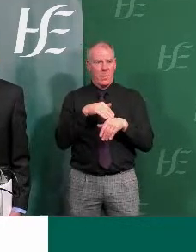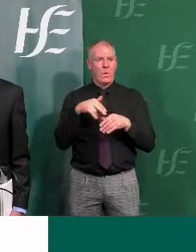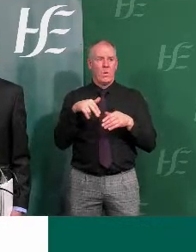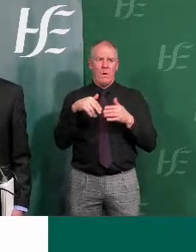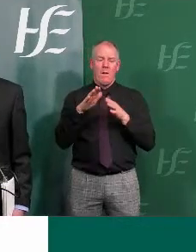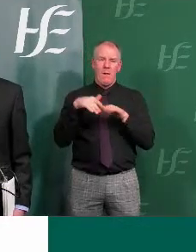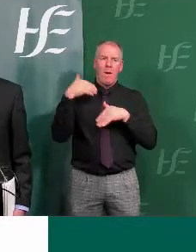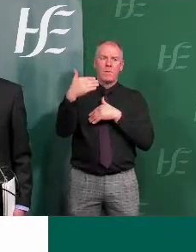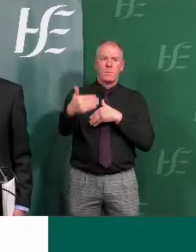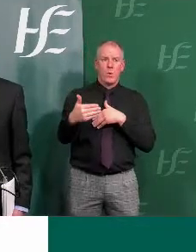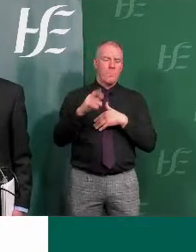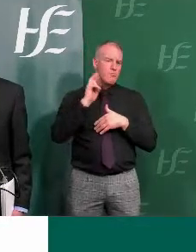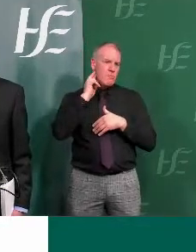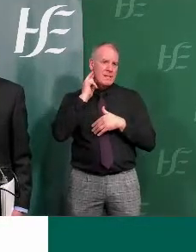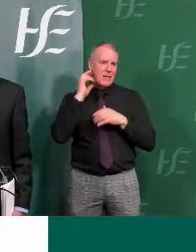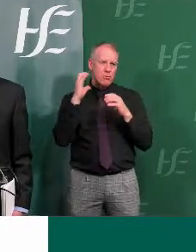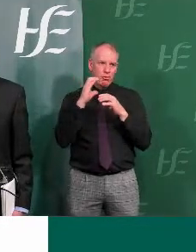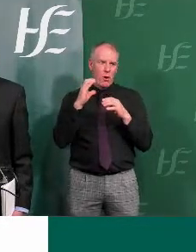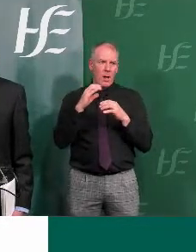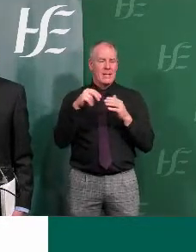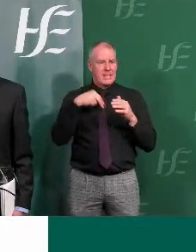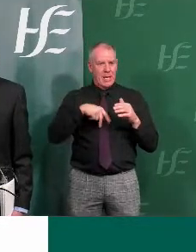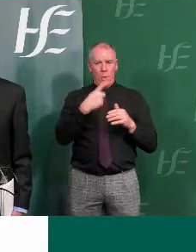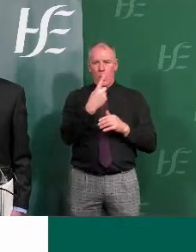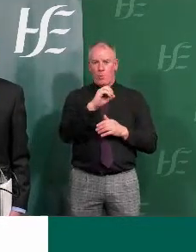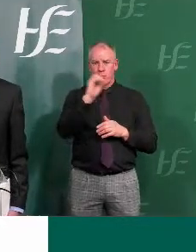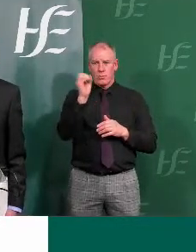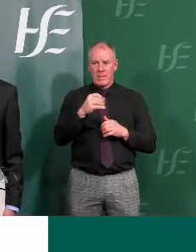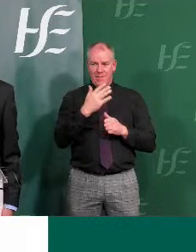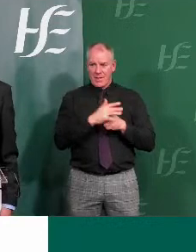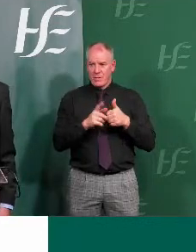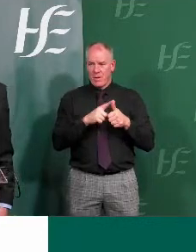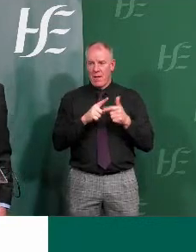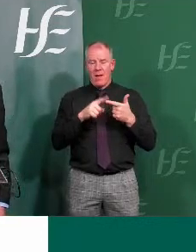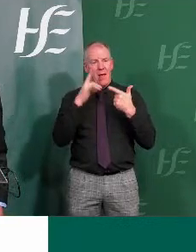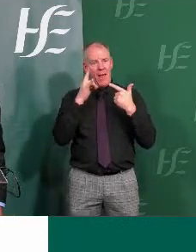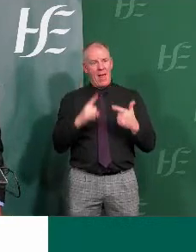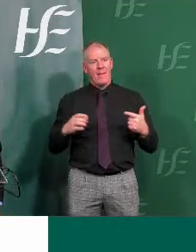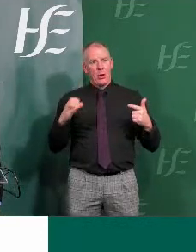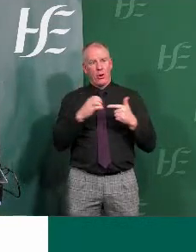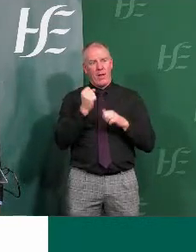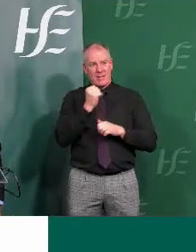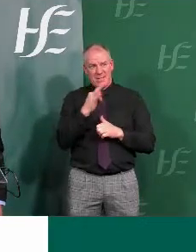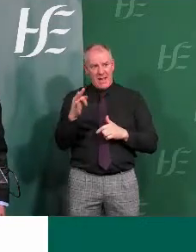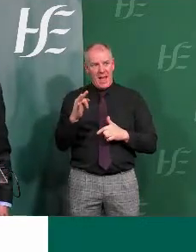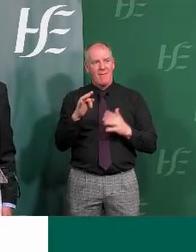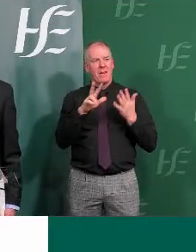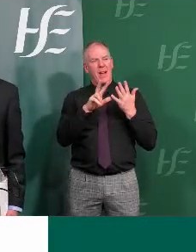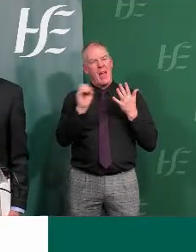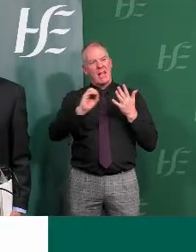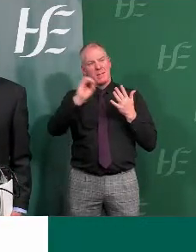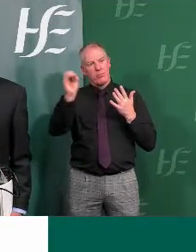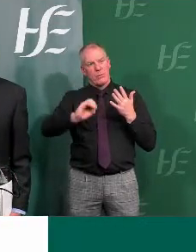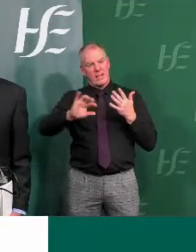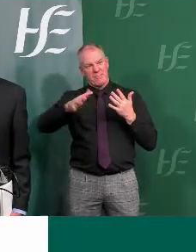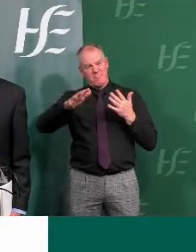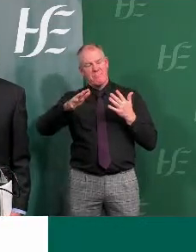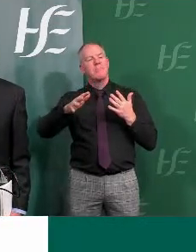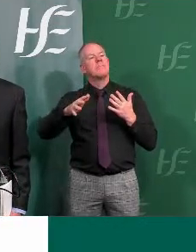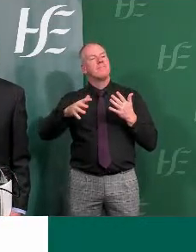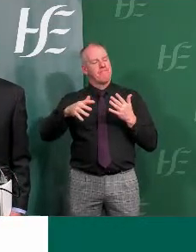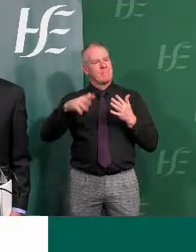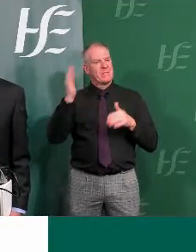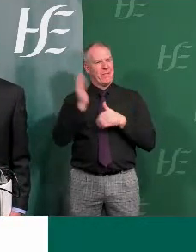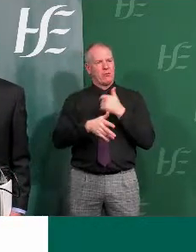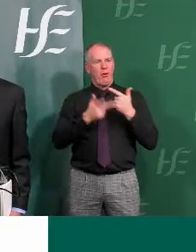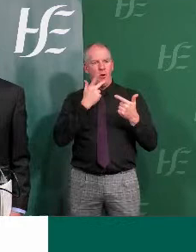in long-term residential care facility of almost 100%. Healthcare workers approaching 80% or more of the eligible